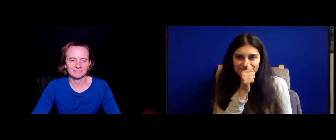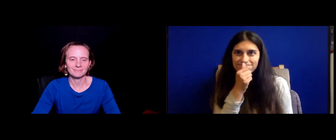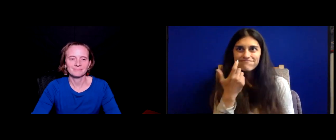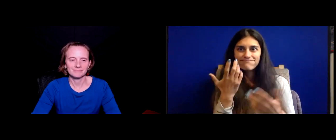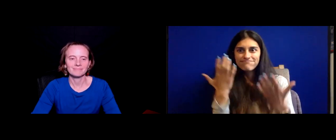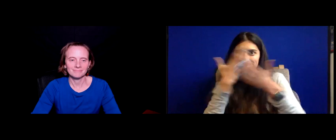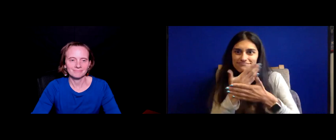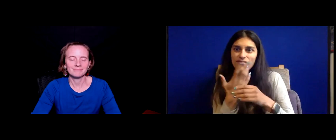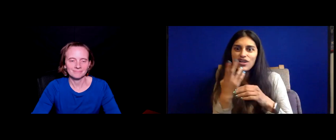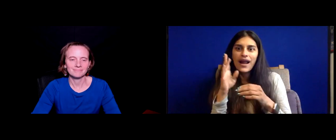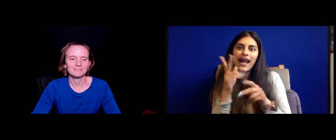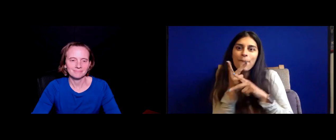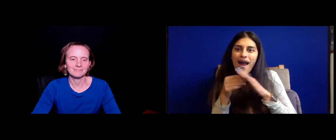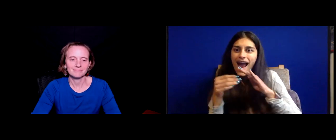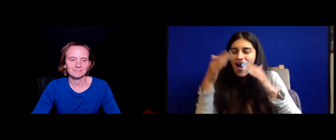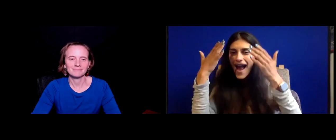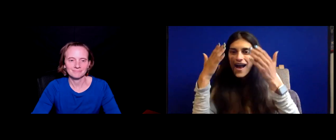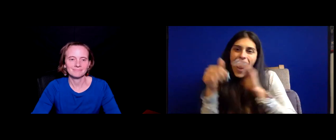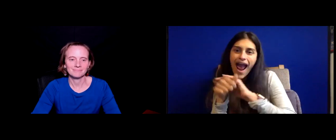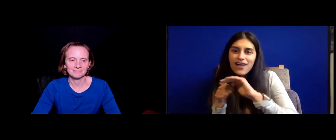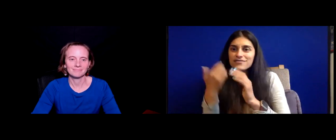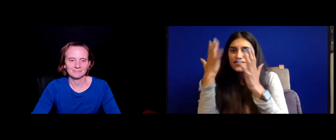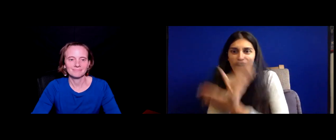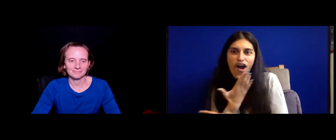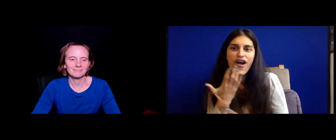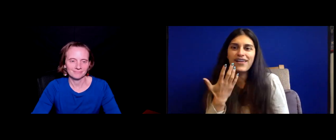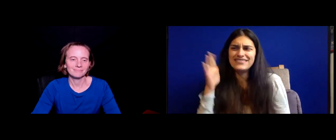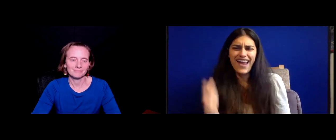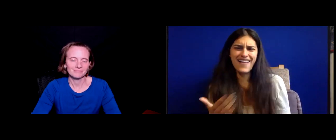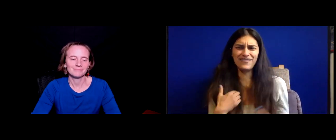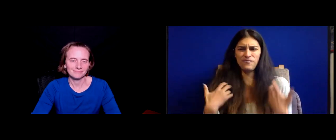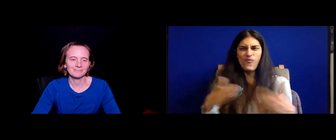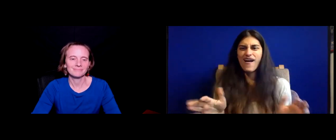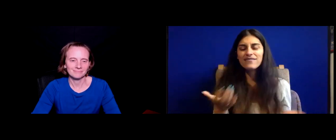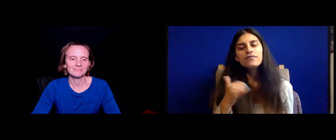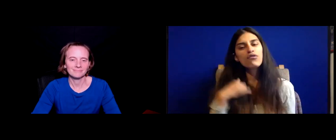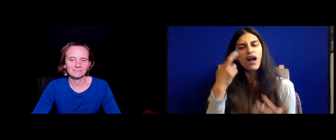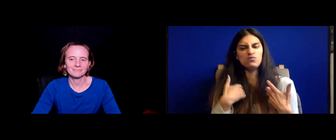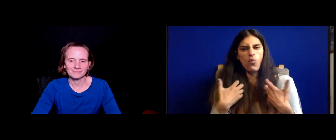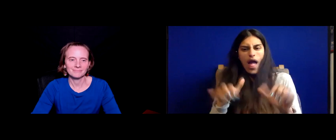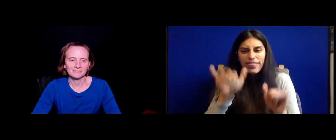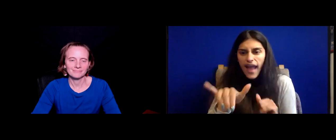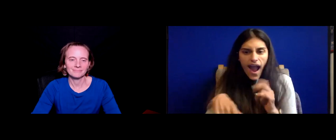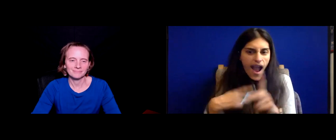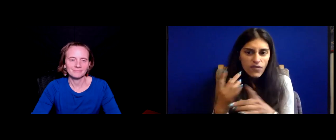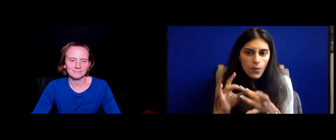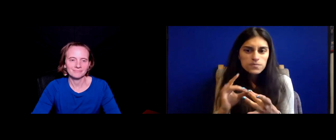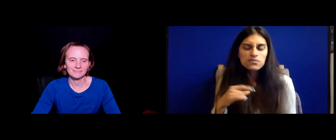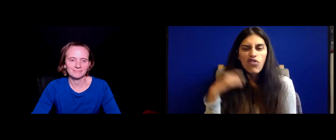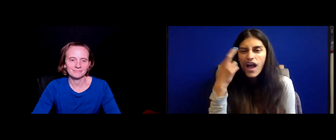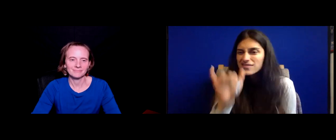of my partner and be proud of myself, and not keep everything secret and in the dark or hidden.